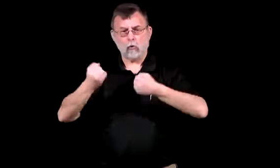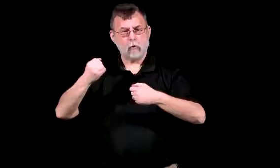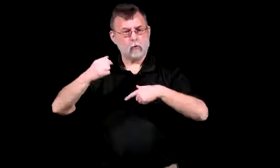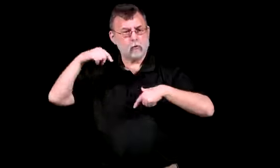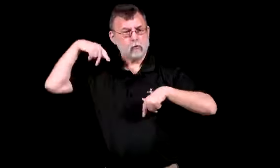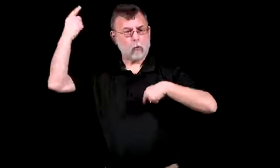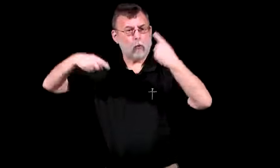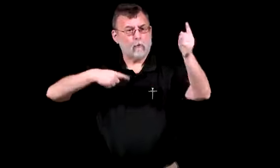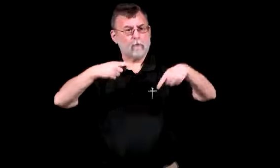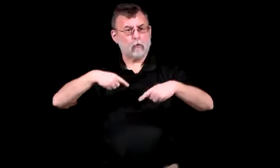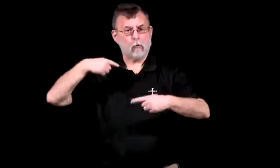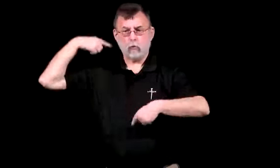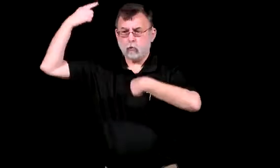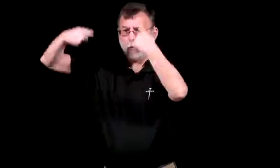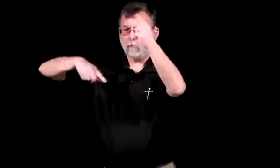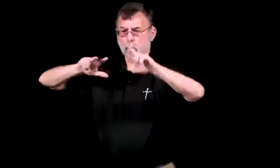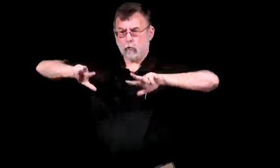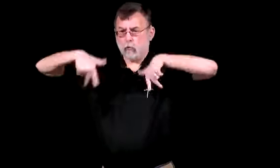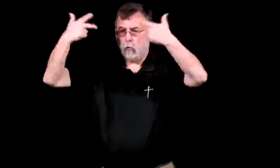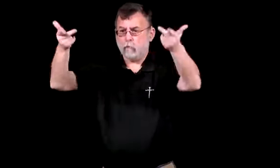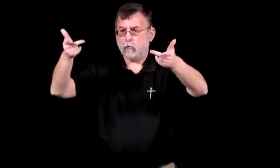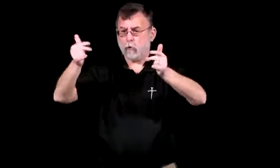We were driving a car and the car flipped over.